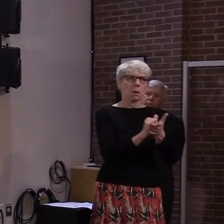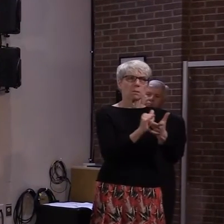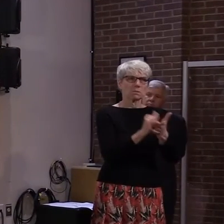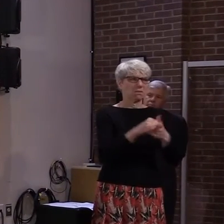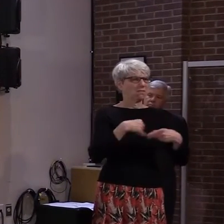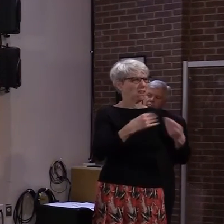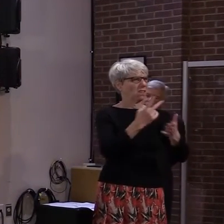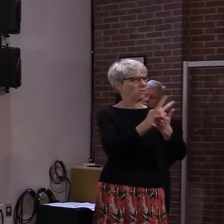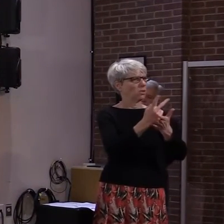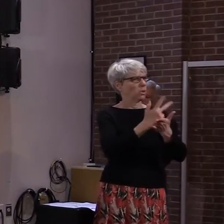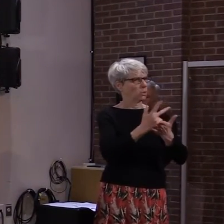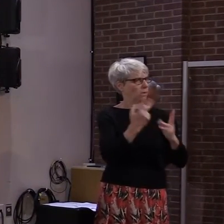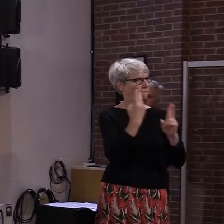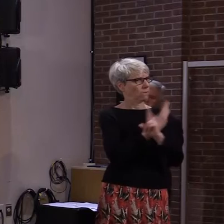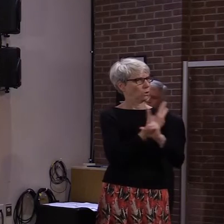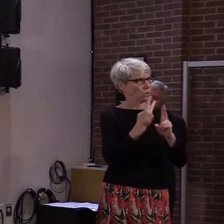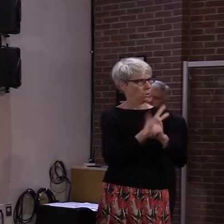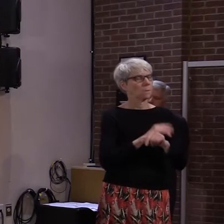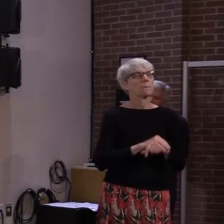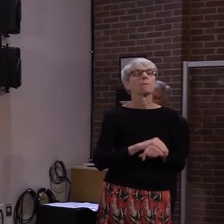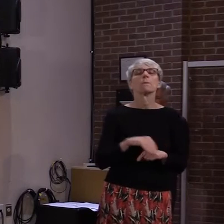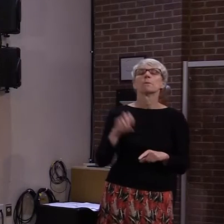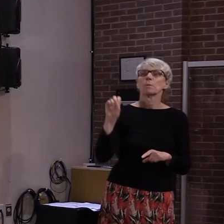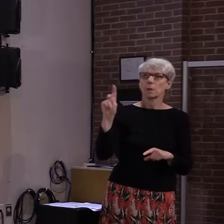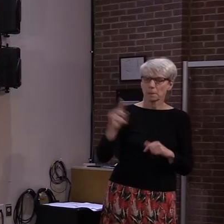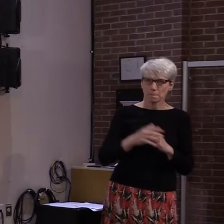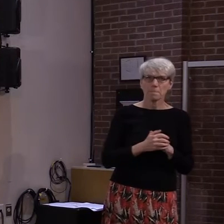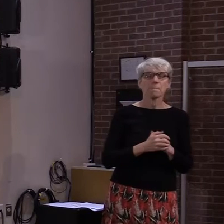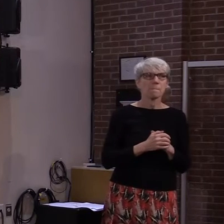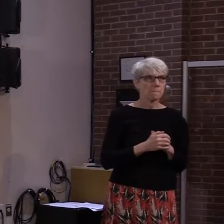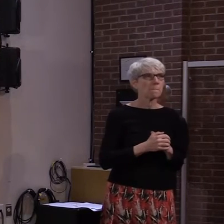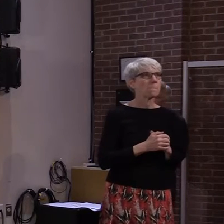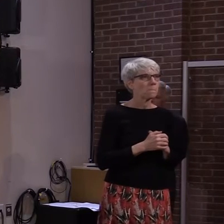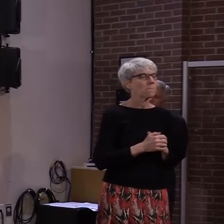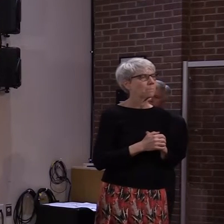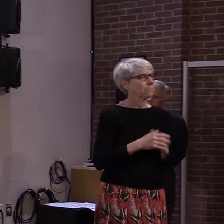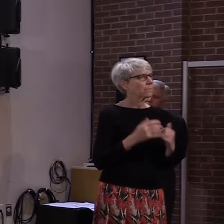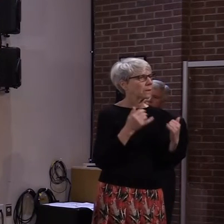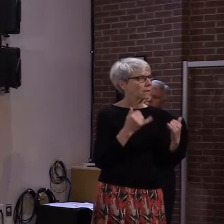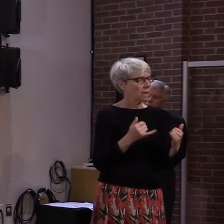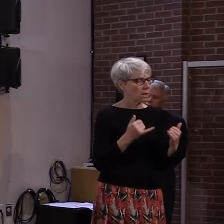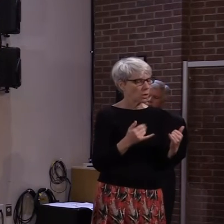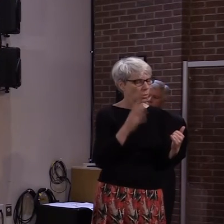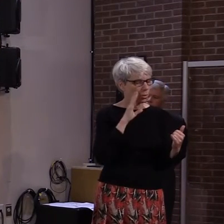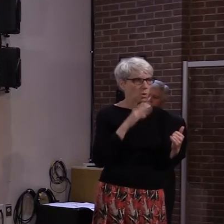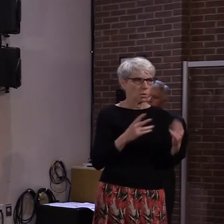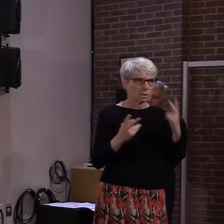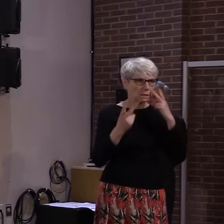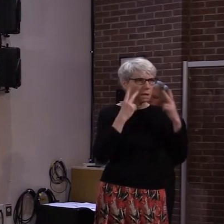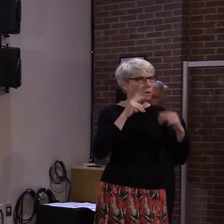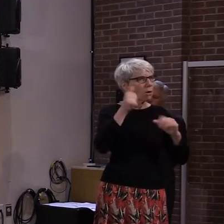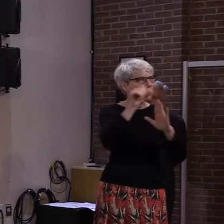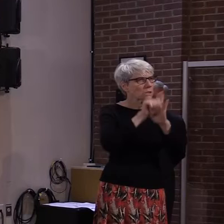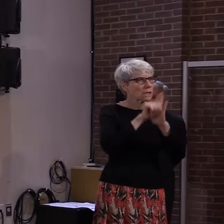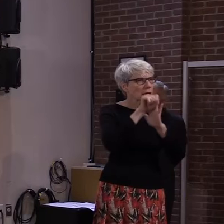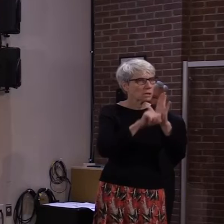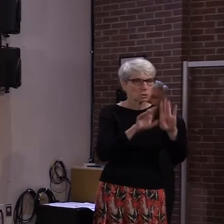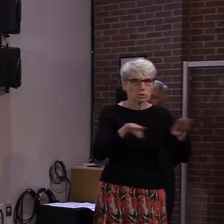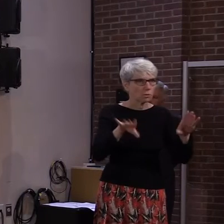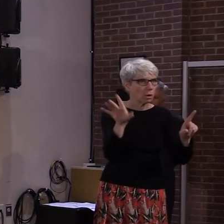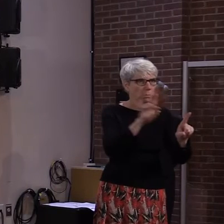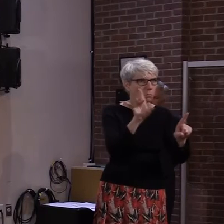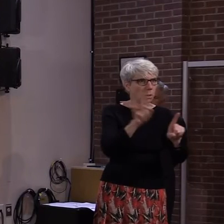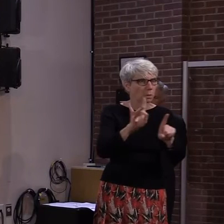Okay. And with cases rising among children in other parts of the country, would